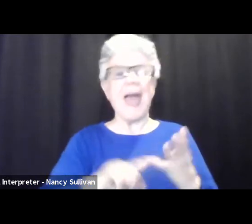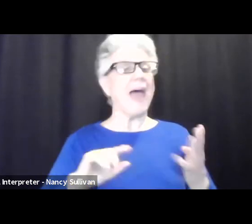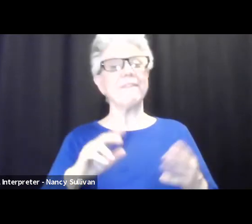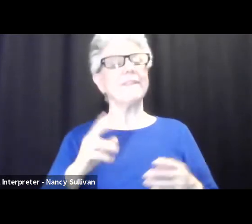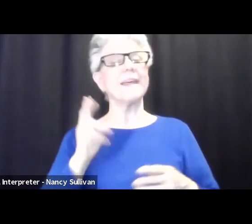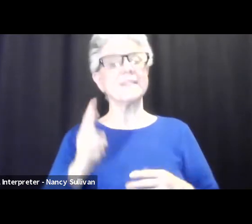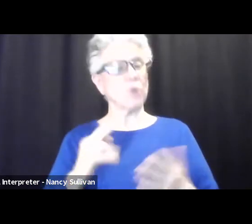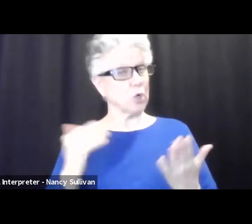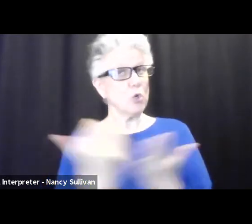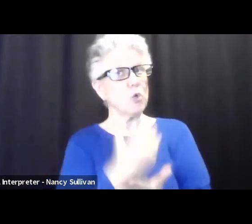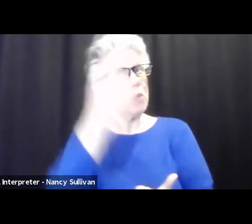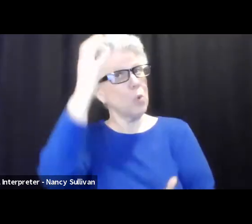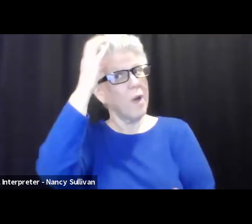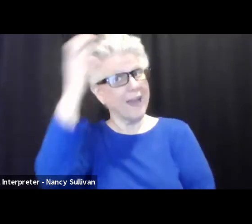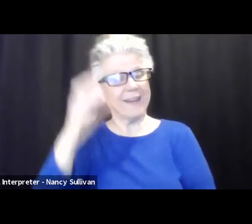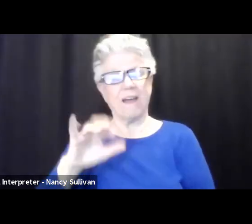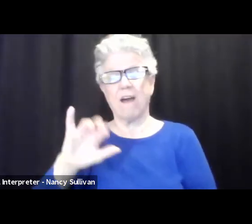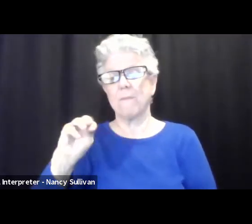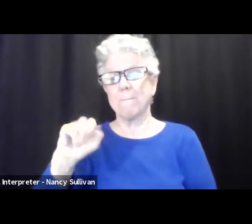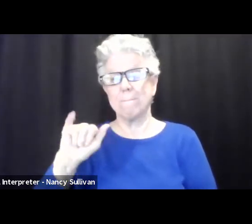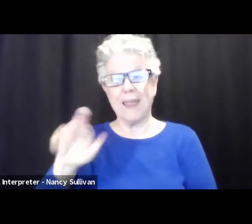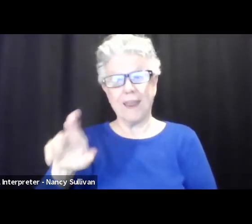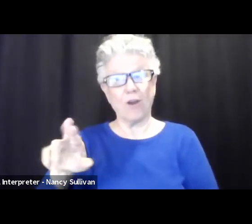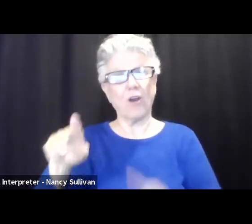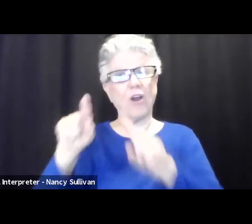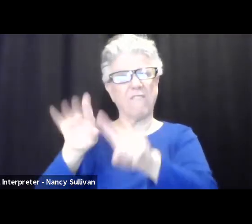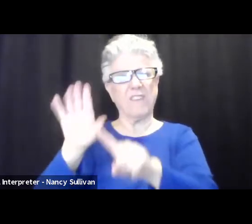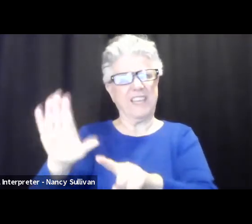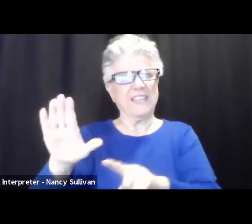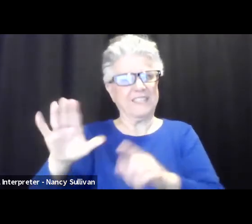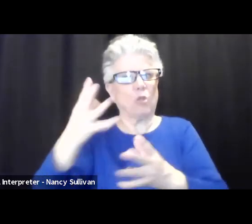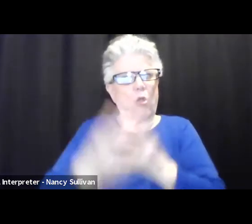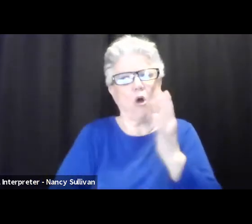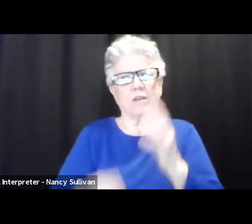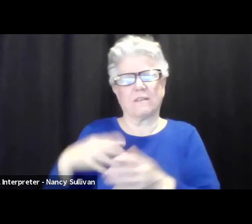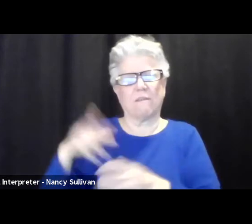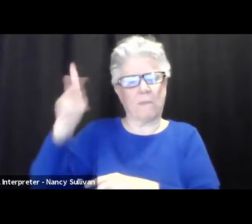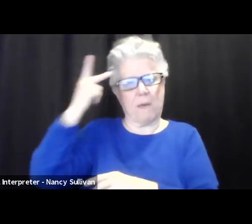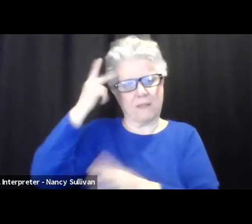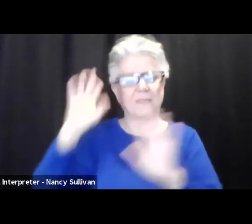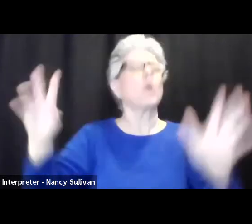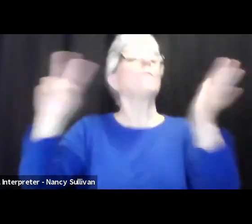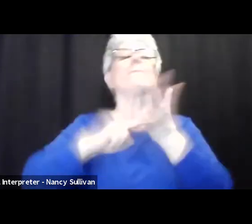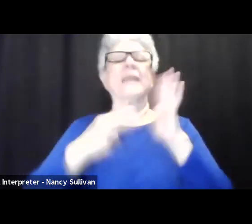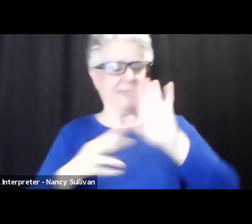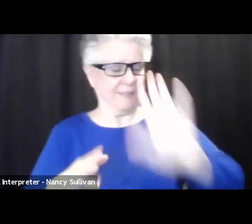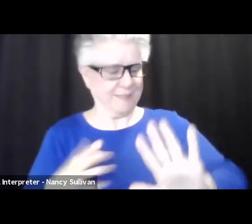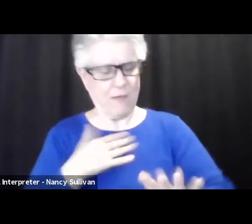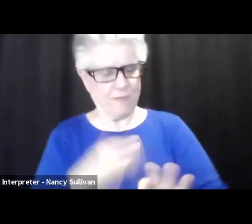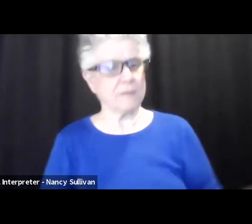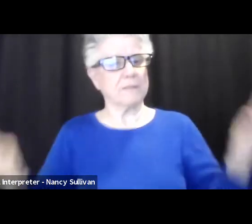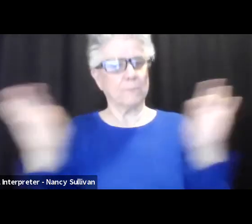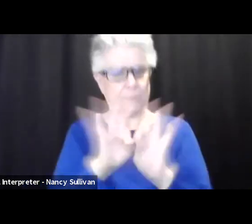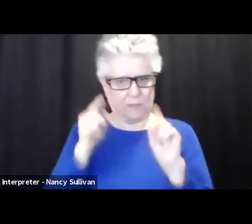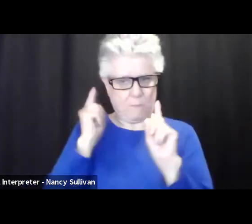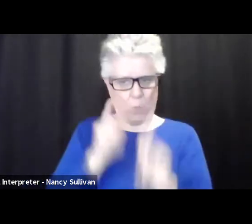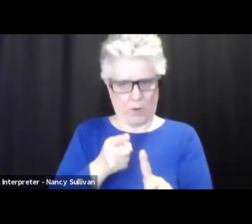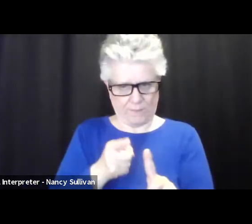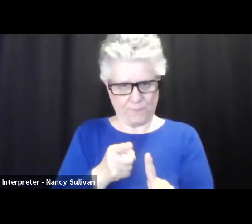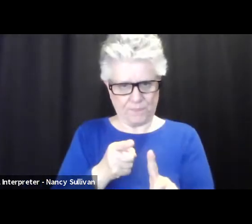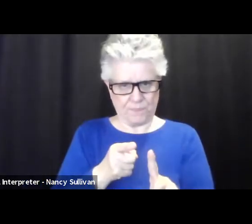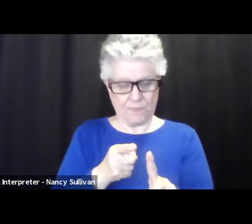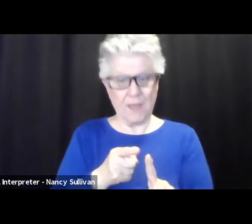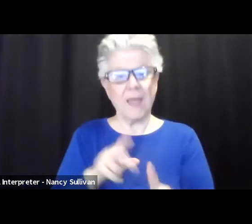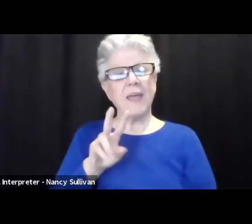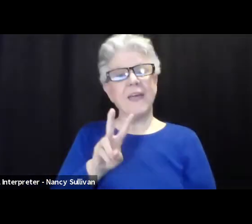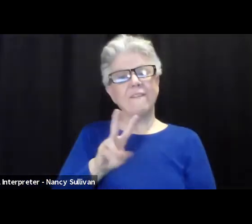of Mayer's interpretive gloss of Book One of the Politics. In other words, and here's the significant part,